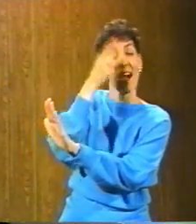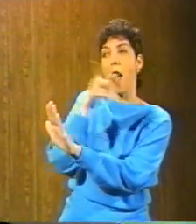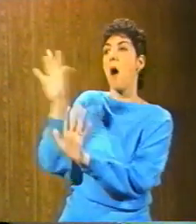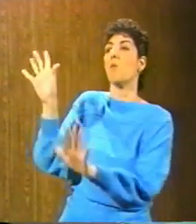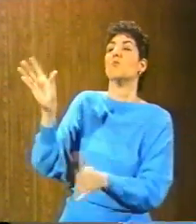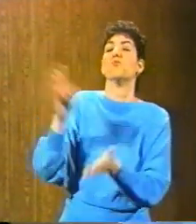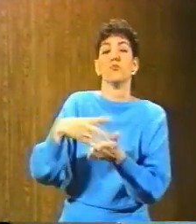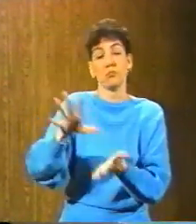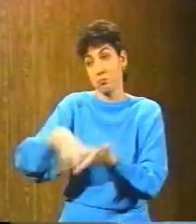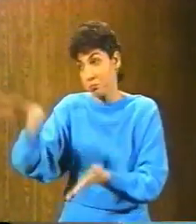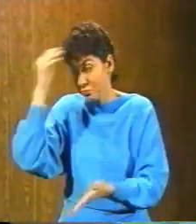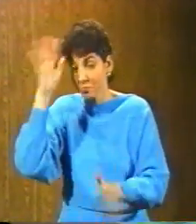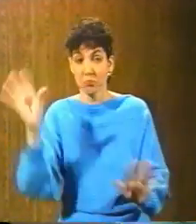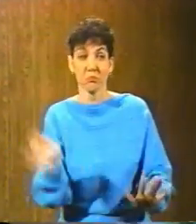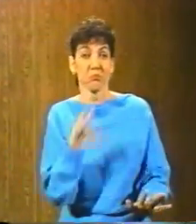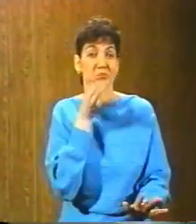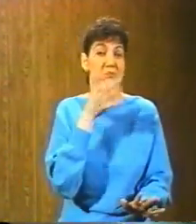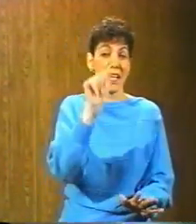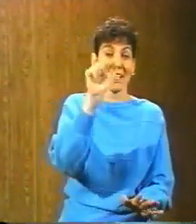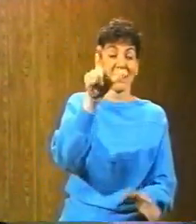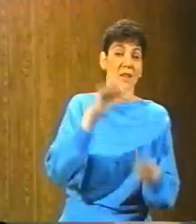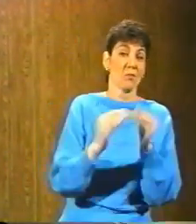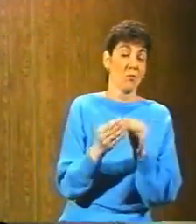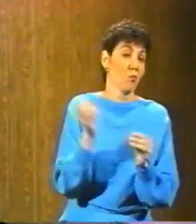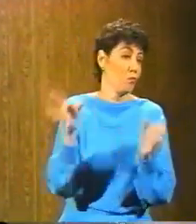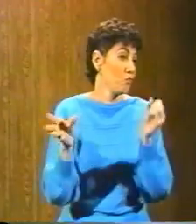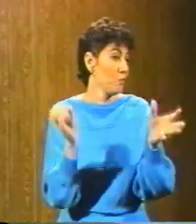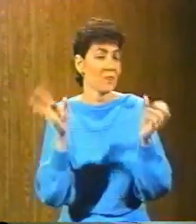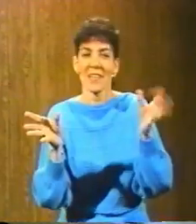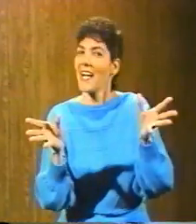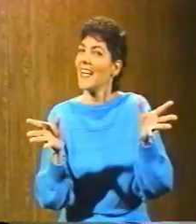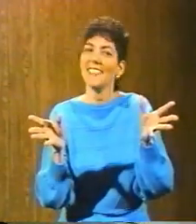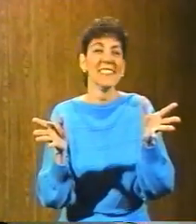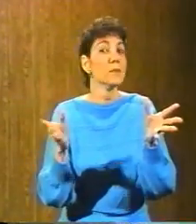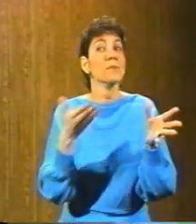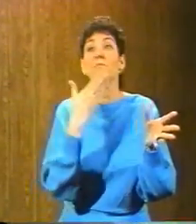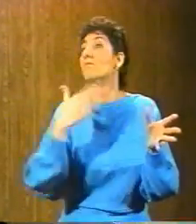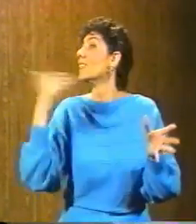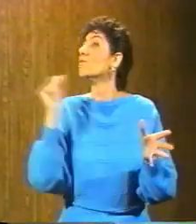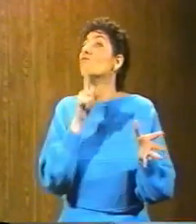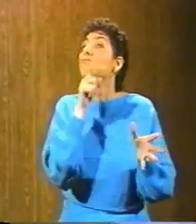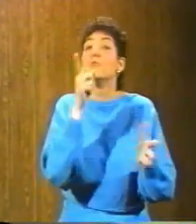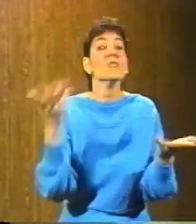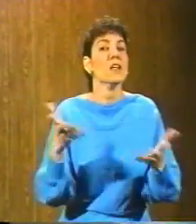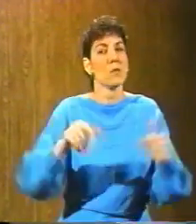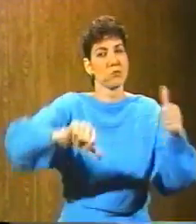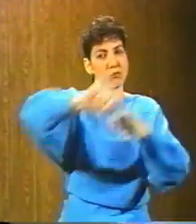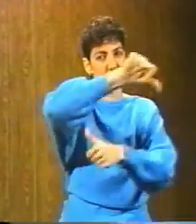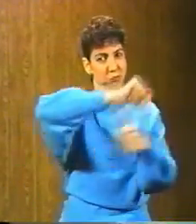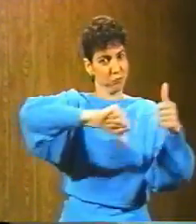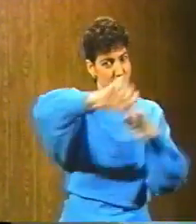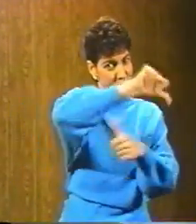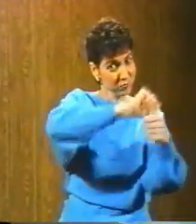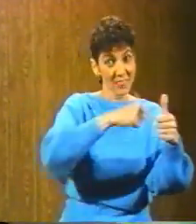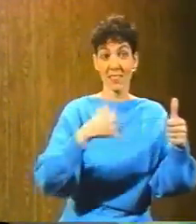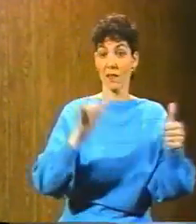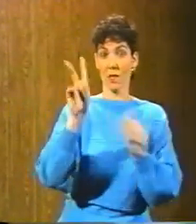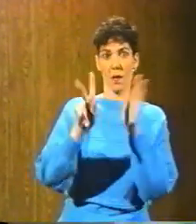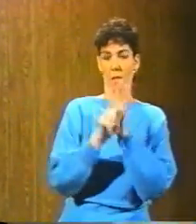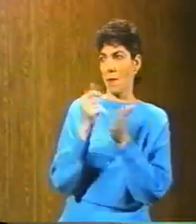language. Nevertheless, a videotape doesn't take the place of real interaction with speakers of the language. We